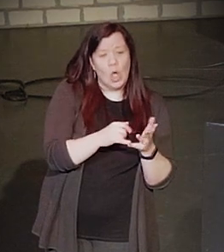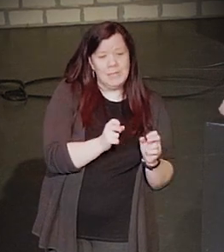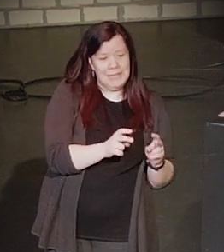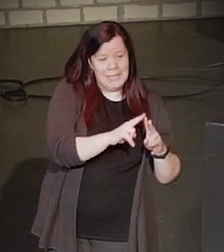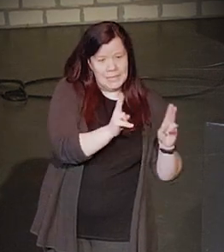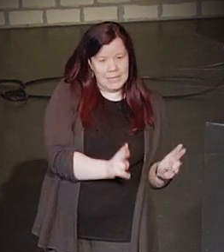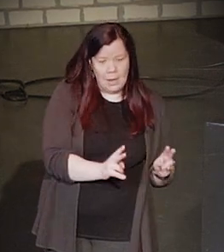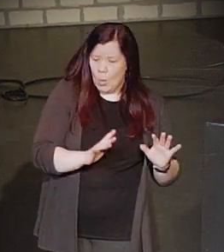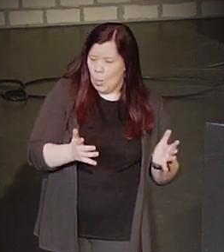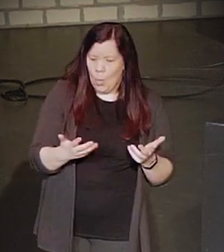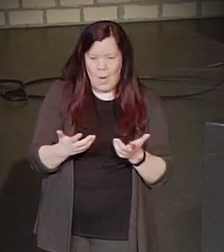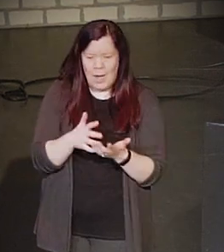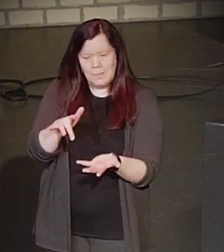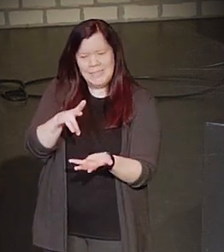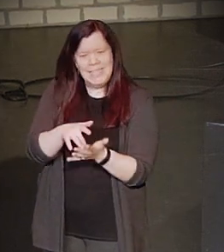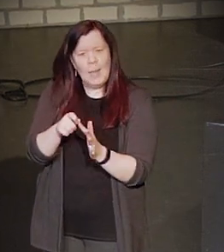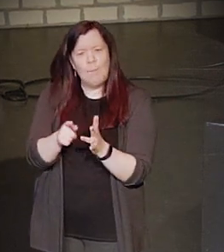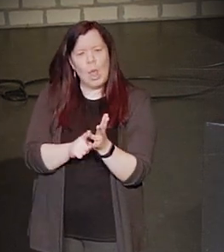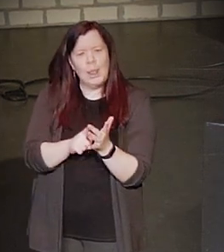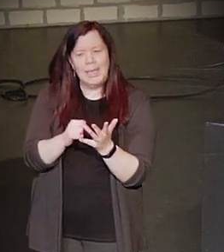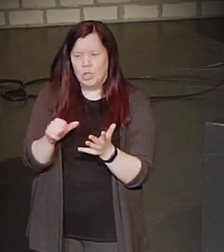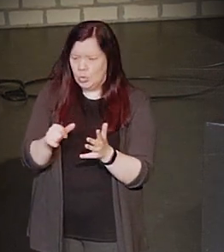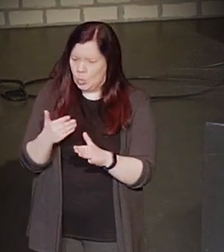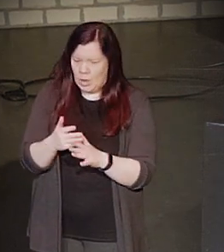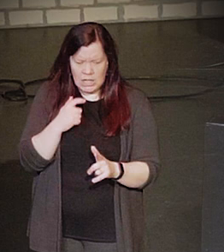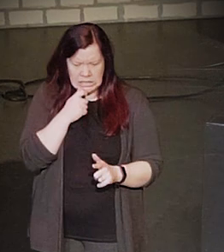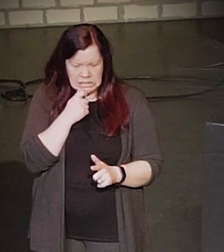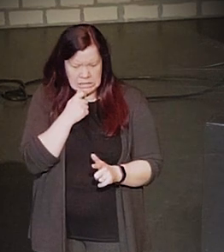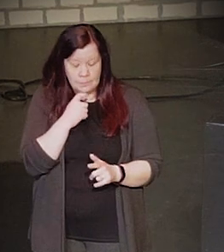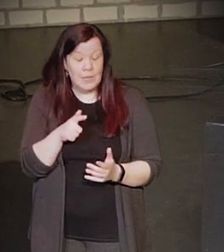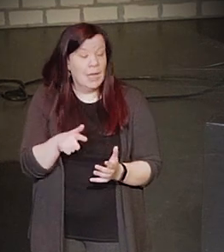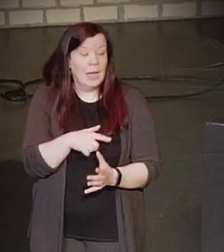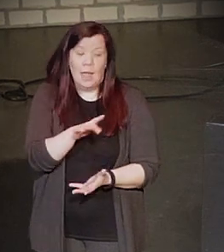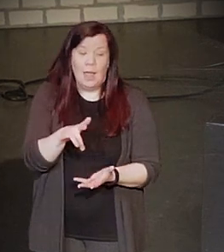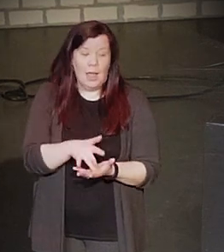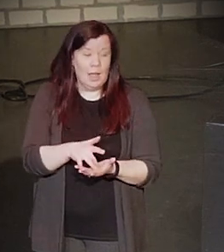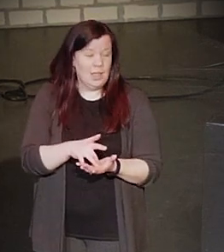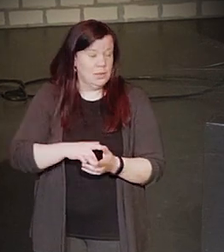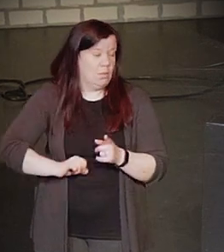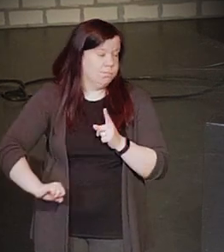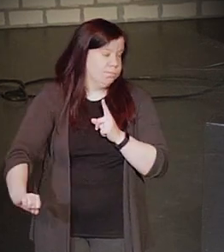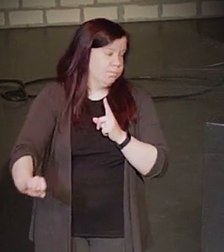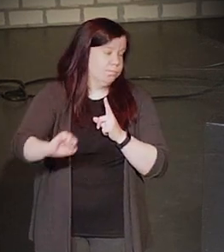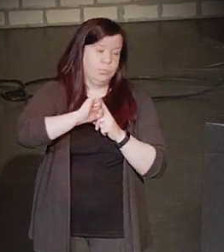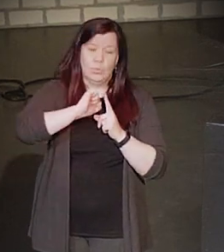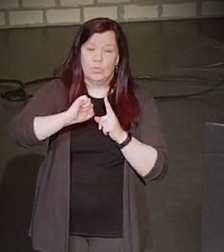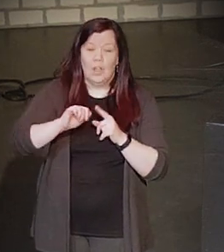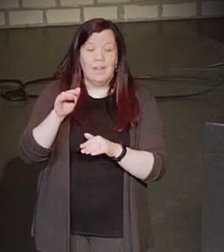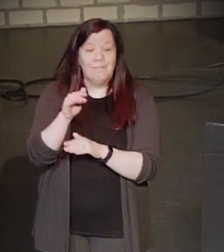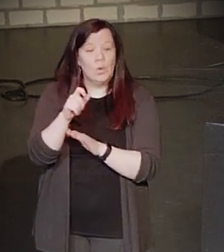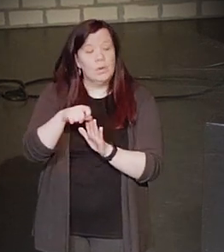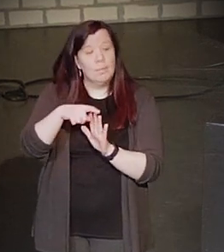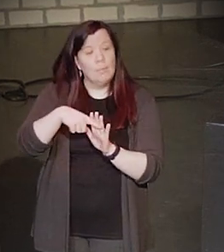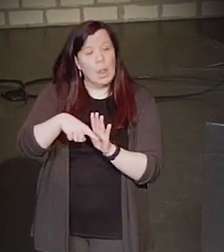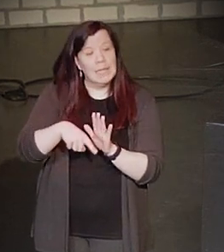and how a polis should work. And you've got an Athens reeling from a kind of foreign policy decade in